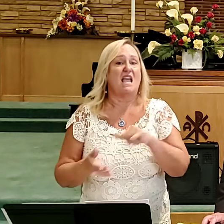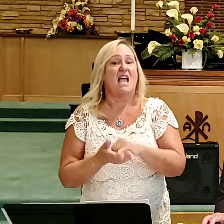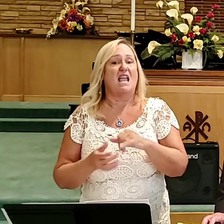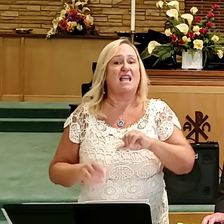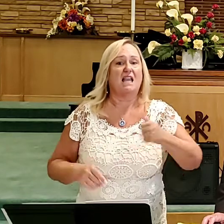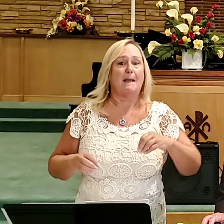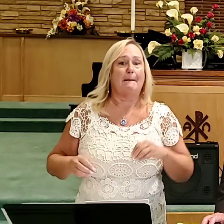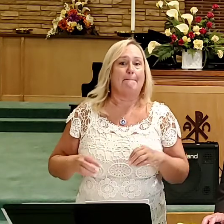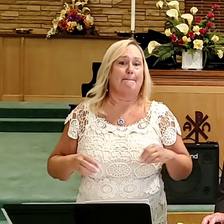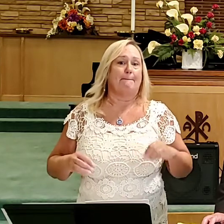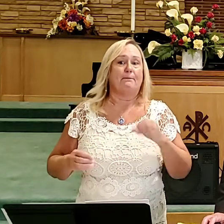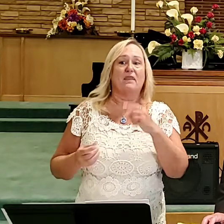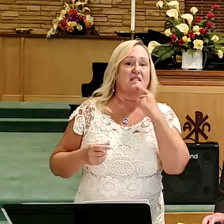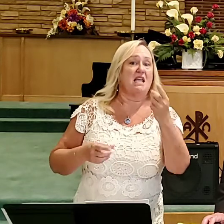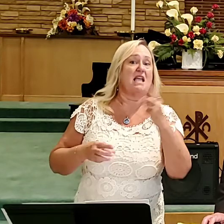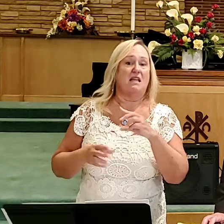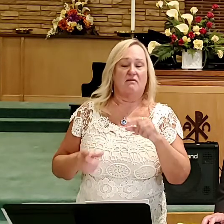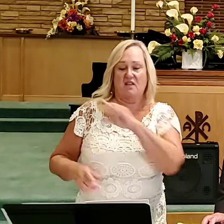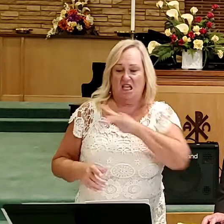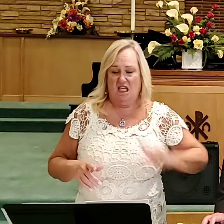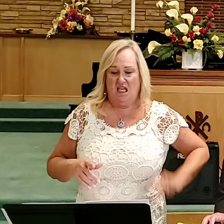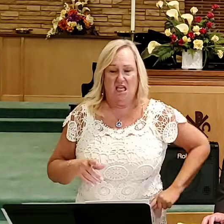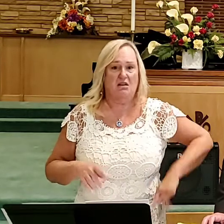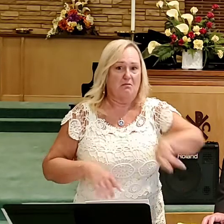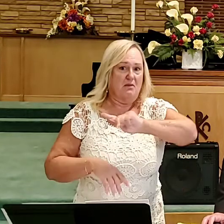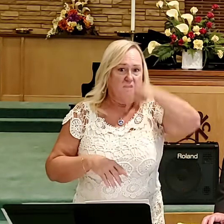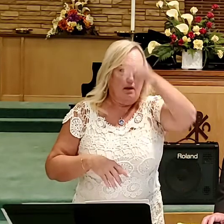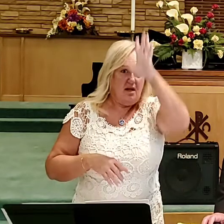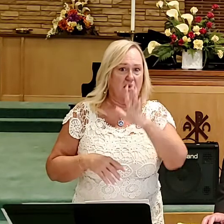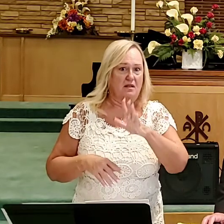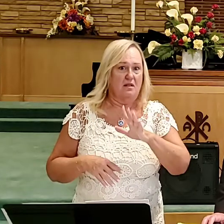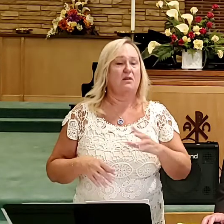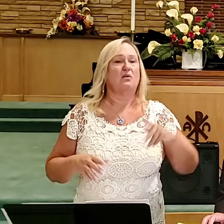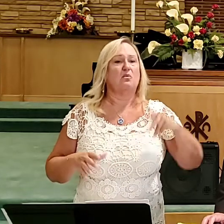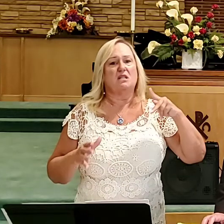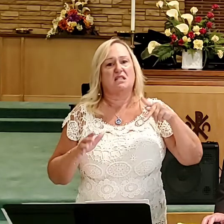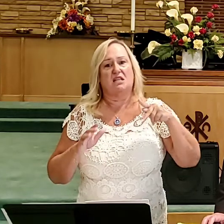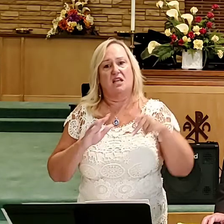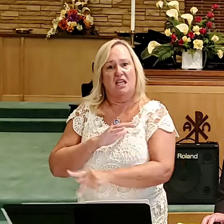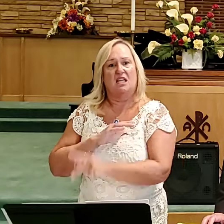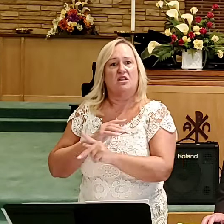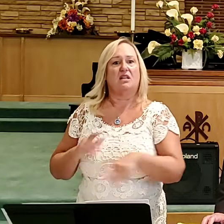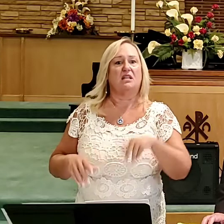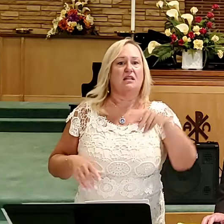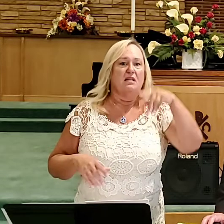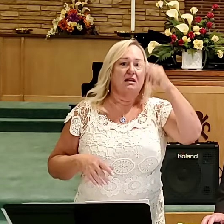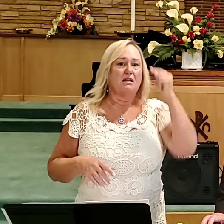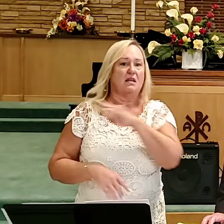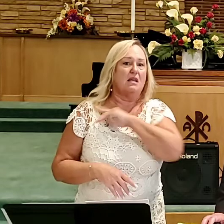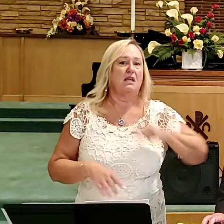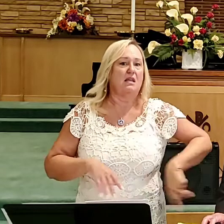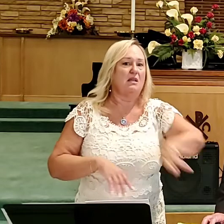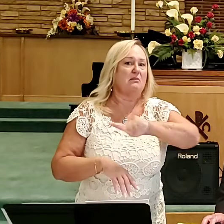kingdom of God was a threat to the kingdom of Caesar in Caesar's